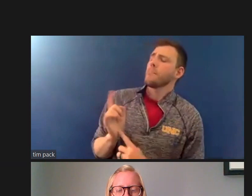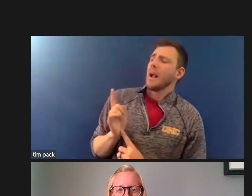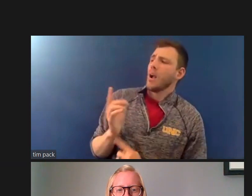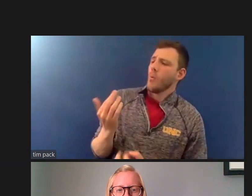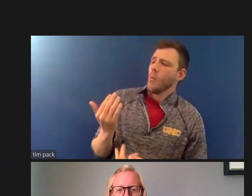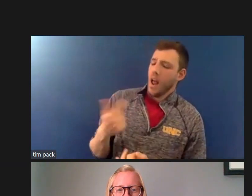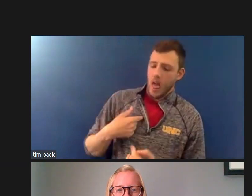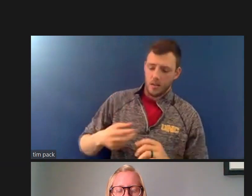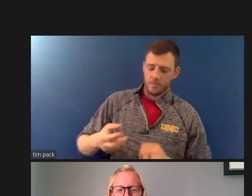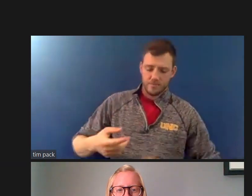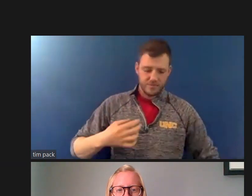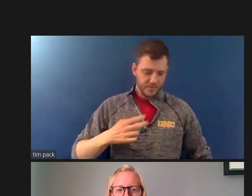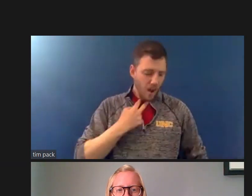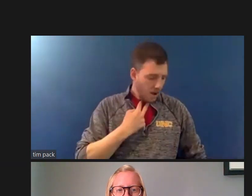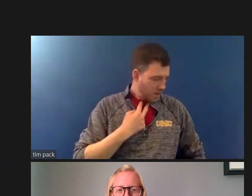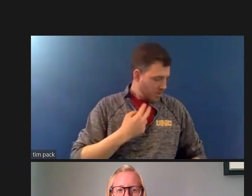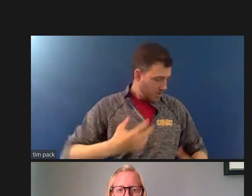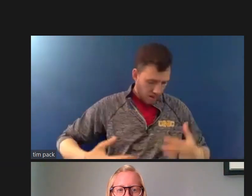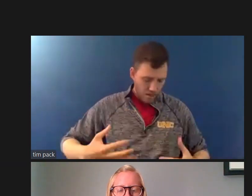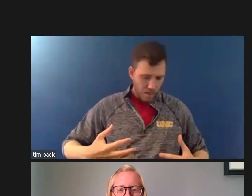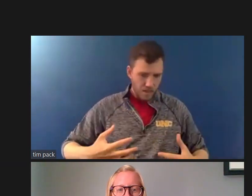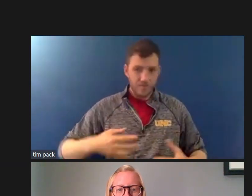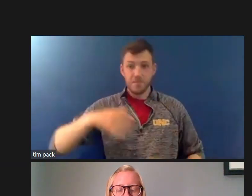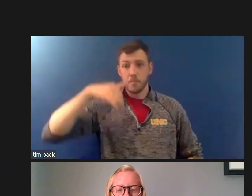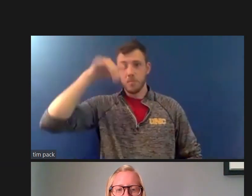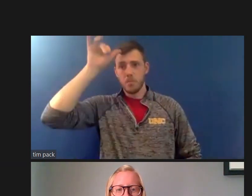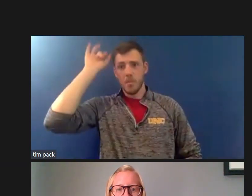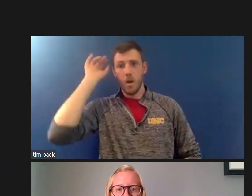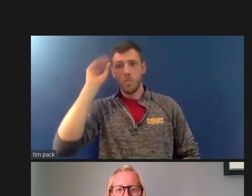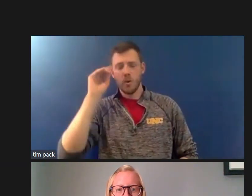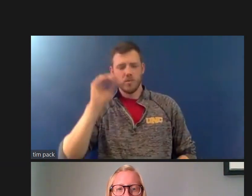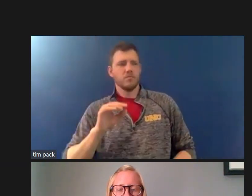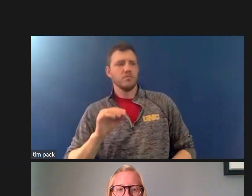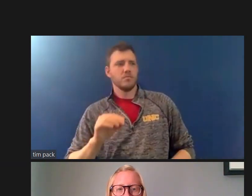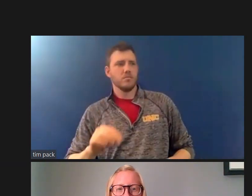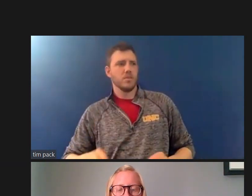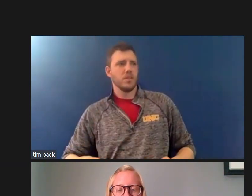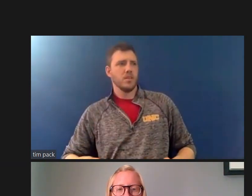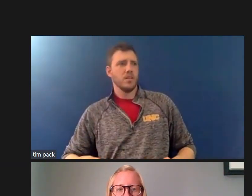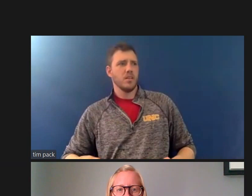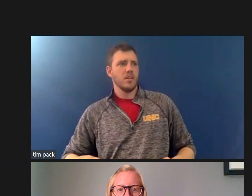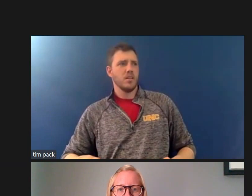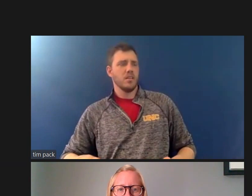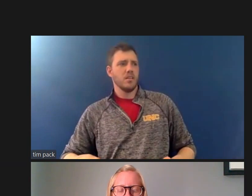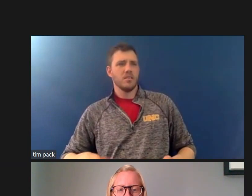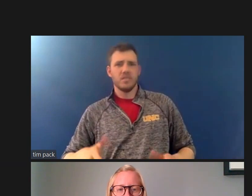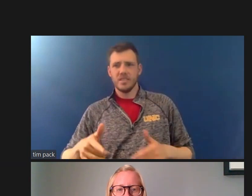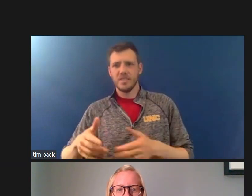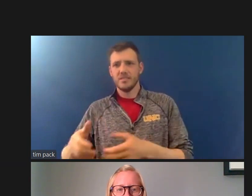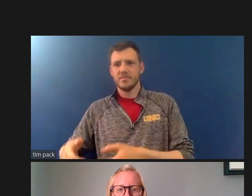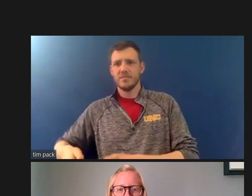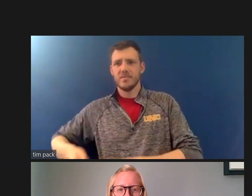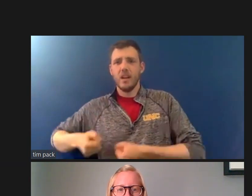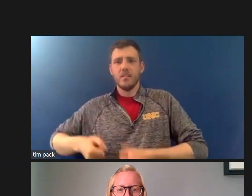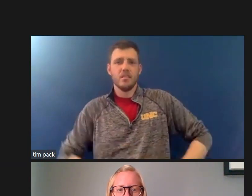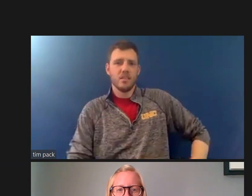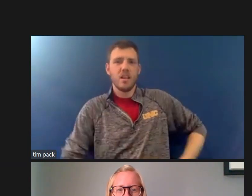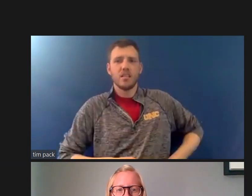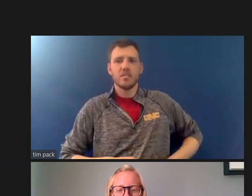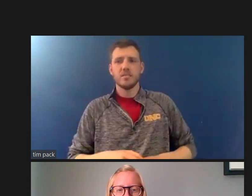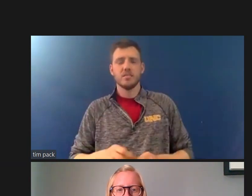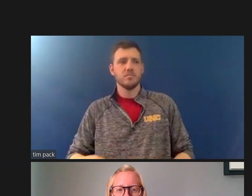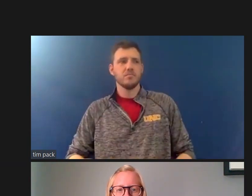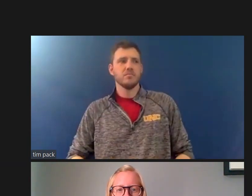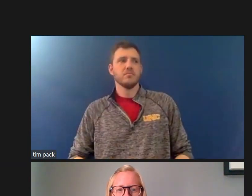got caught up." The fair boy stopped and jerked his stockings with an automatic gesture that made the jungle seem for a moment like the